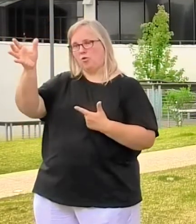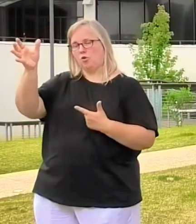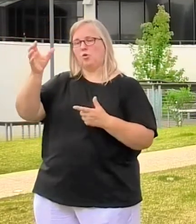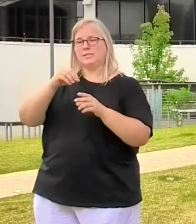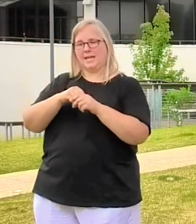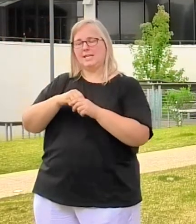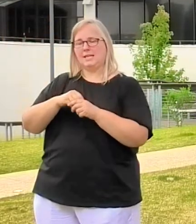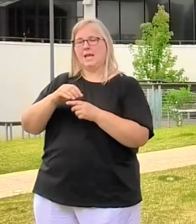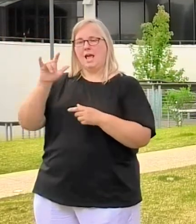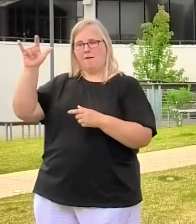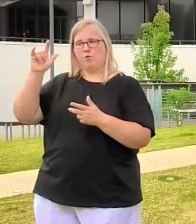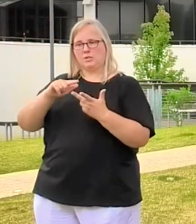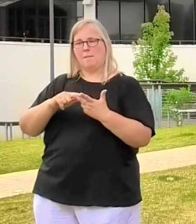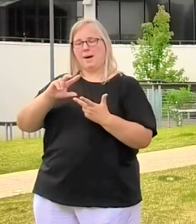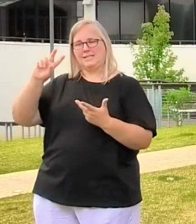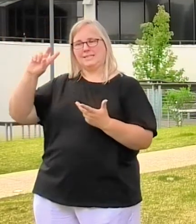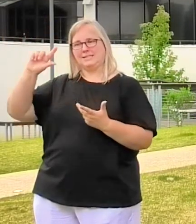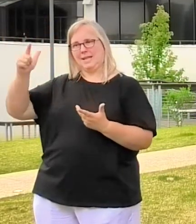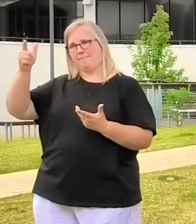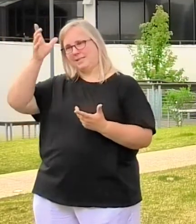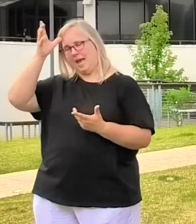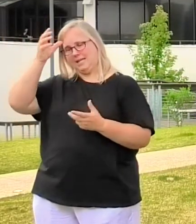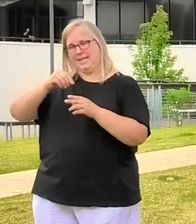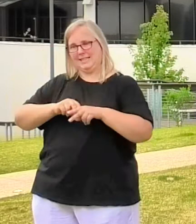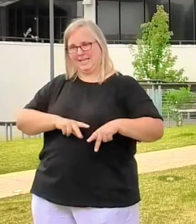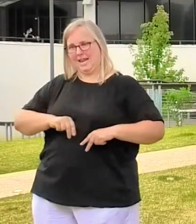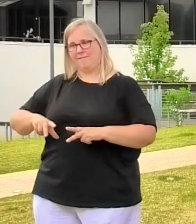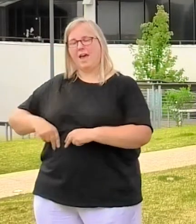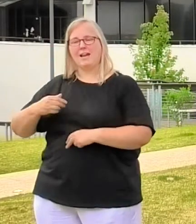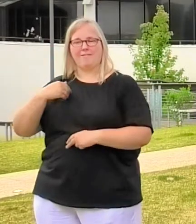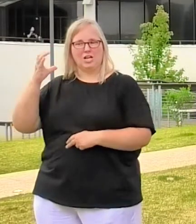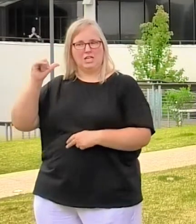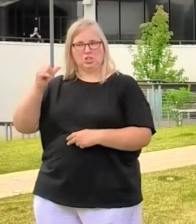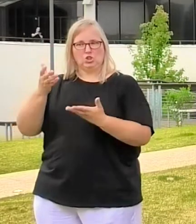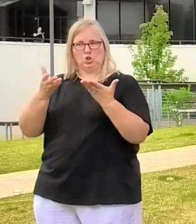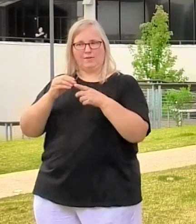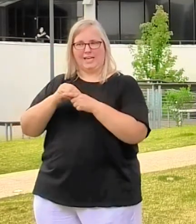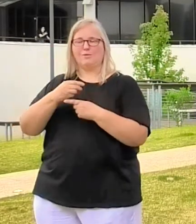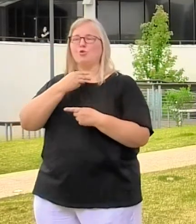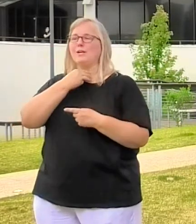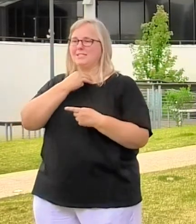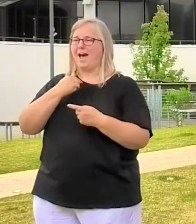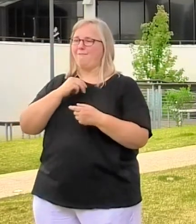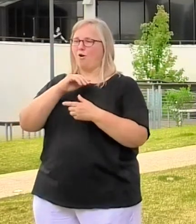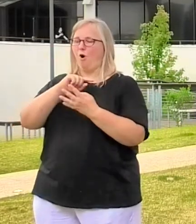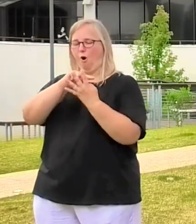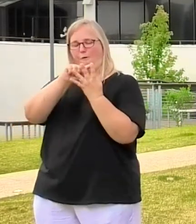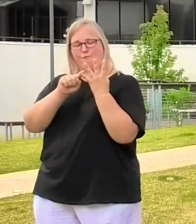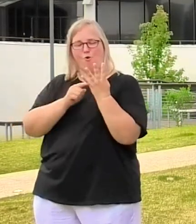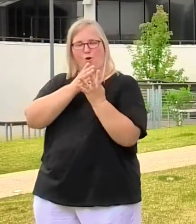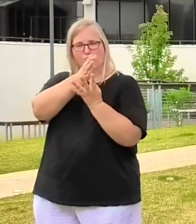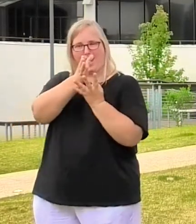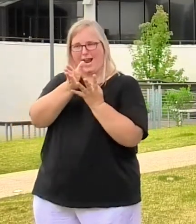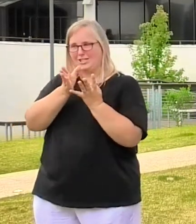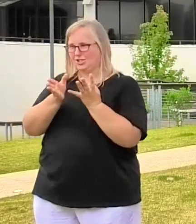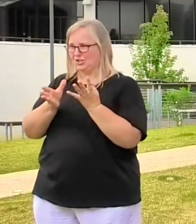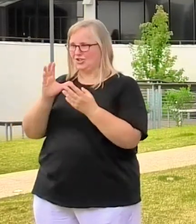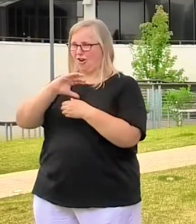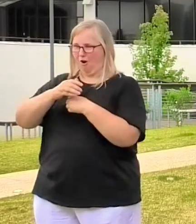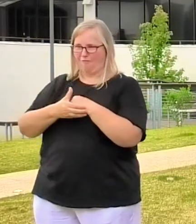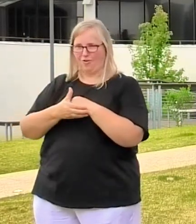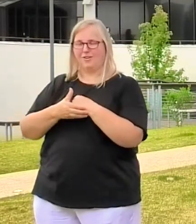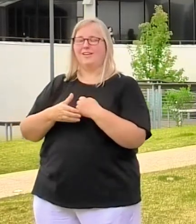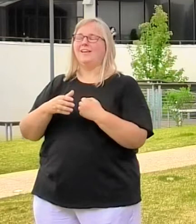My stepdad was in the Navy, and I have a cousin serving in the Marines. So I have all 4 branches covered. It is deep within